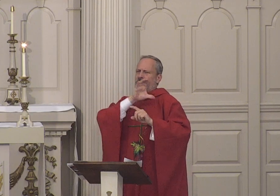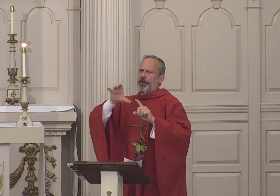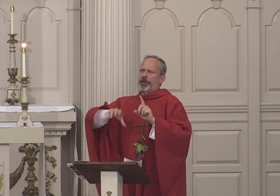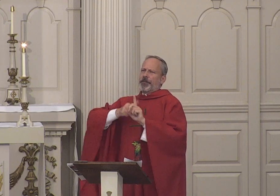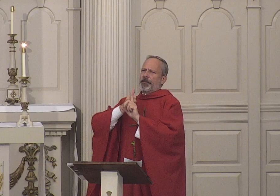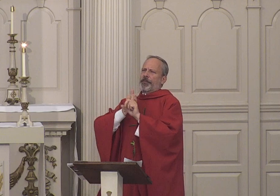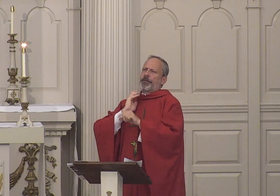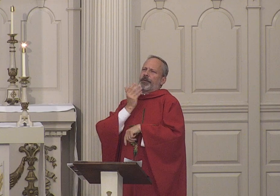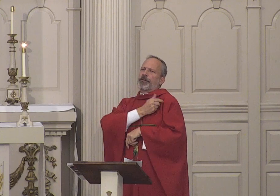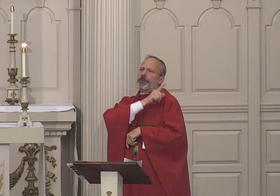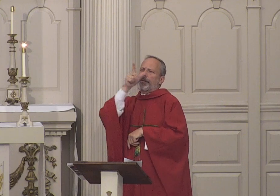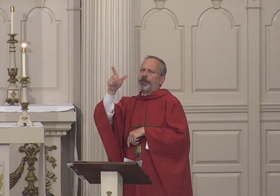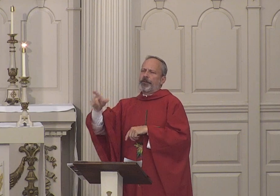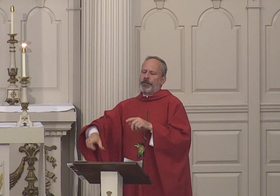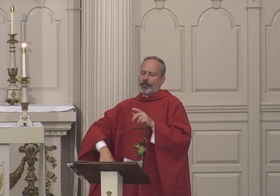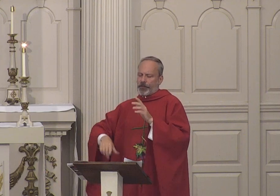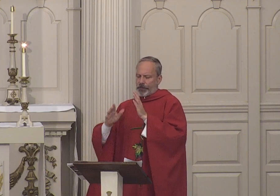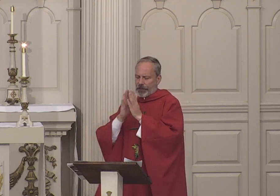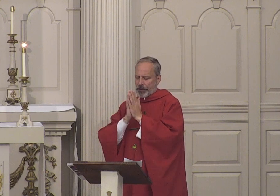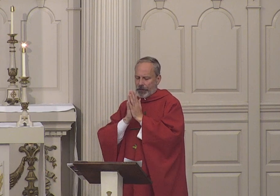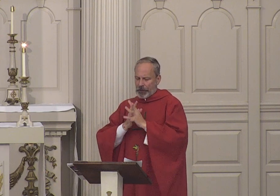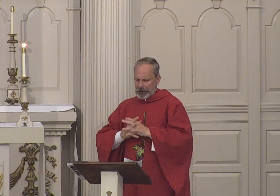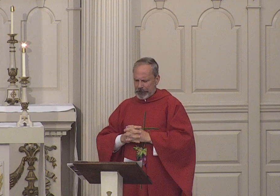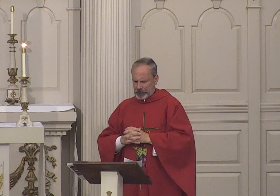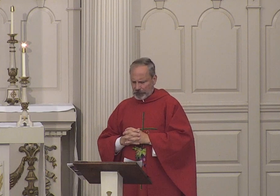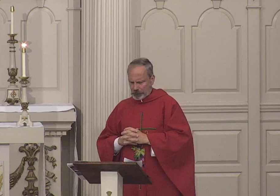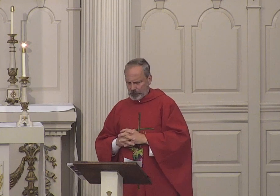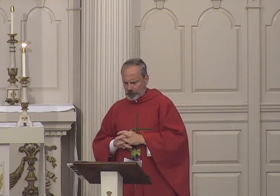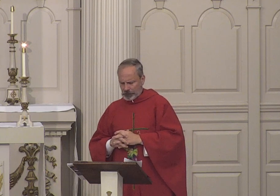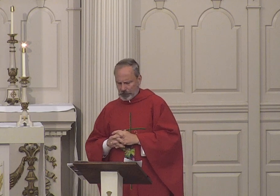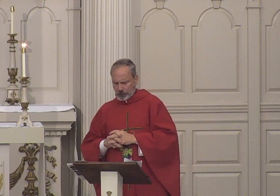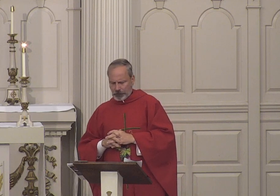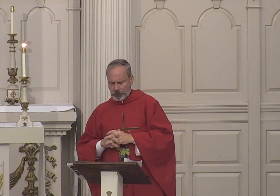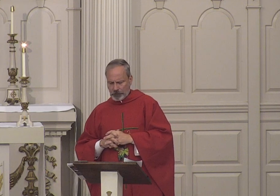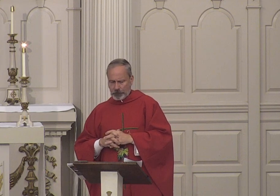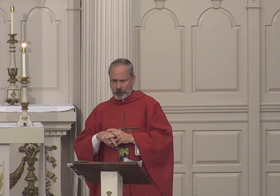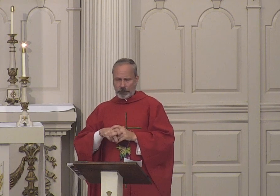Through Christ our Lord. Amen.